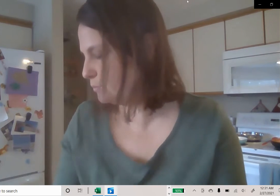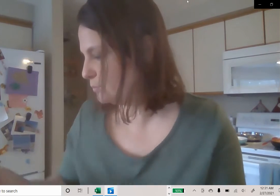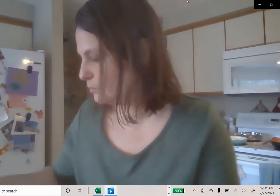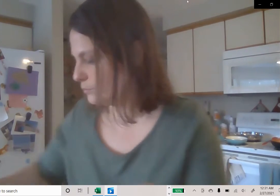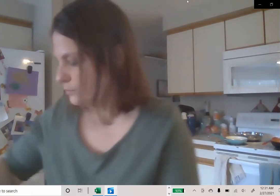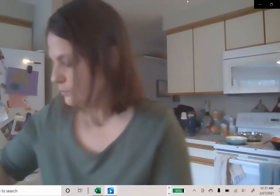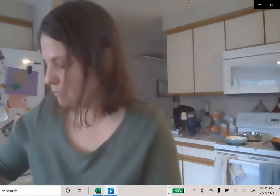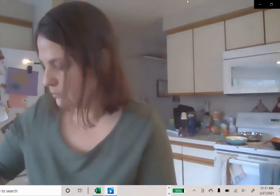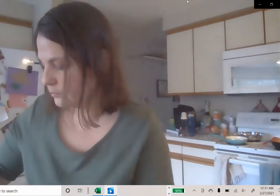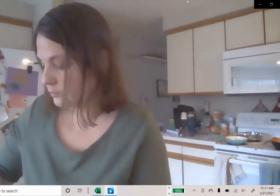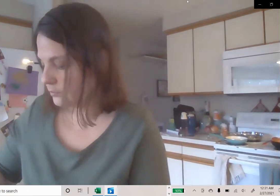which I'll show you.